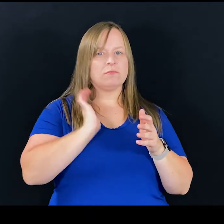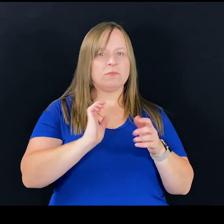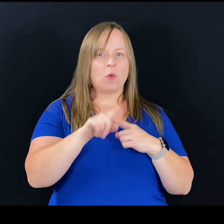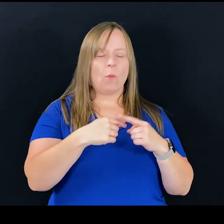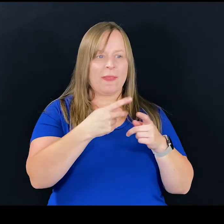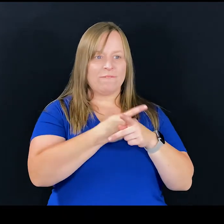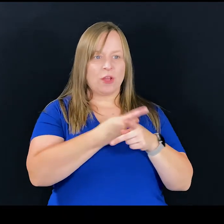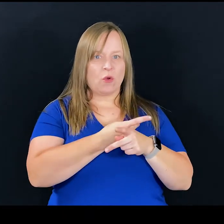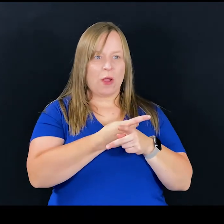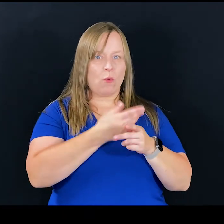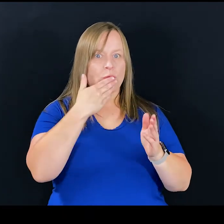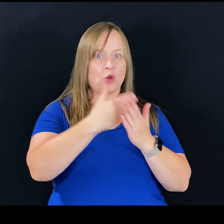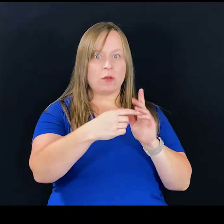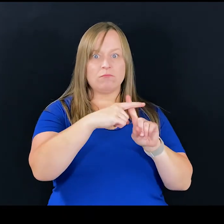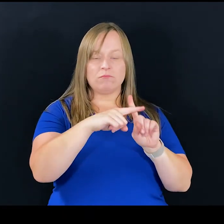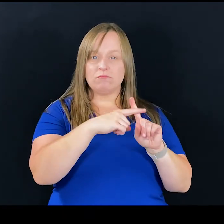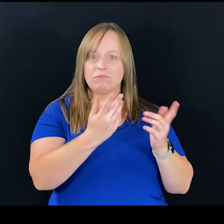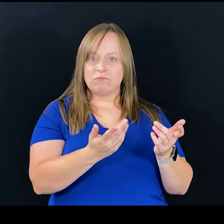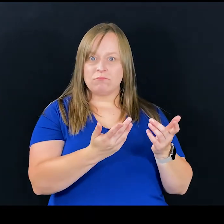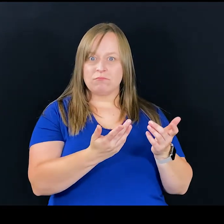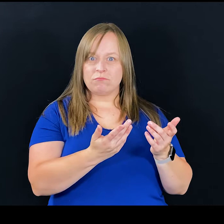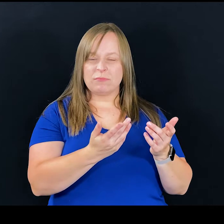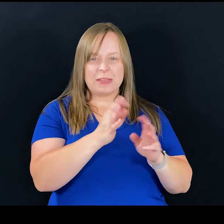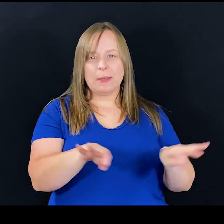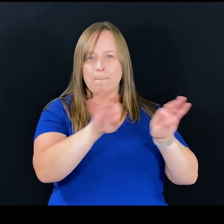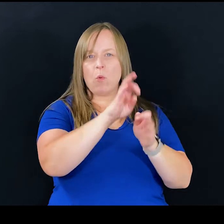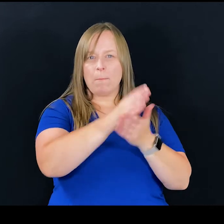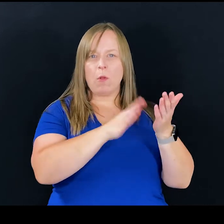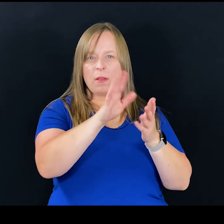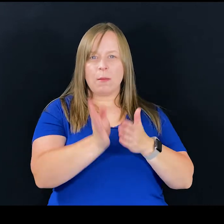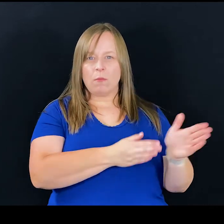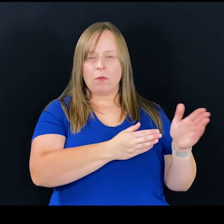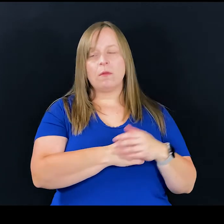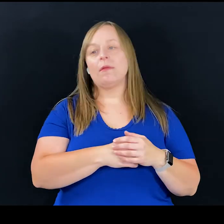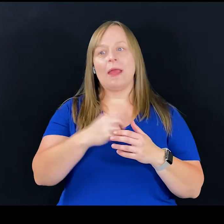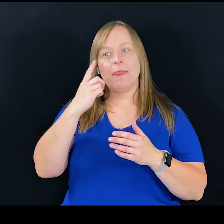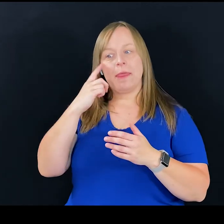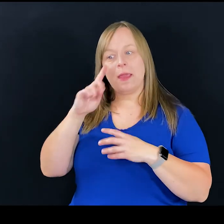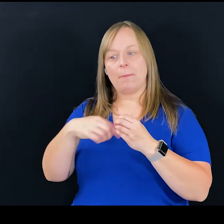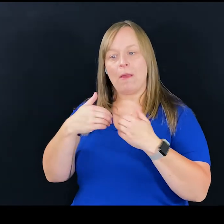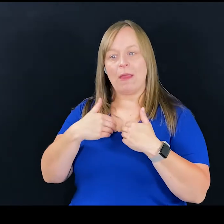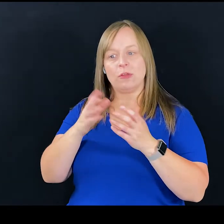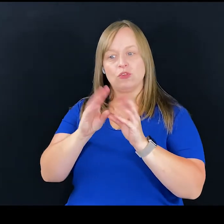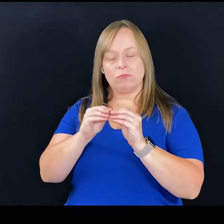way back when they figure out what it is they're good at. And that is an important piece of this. I think by having the students lead the